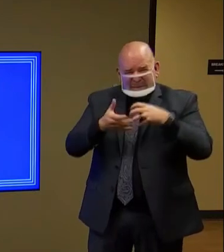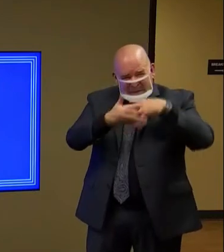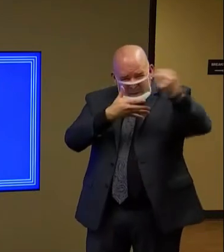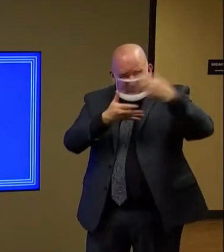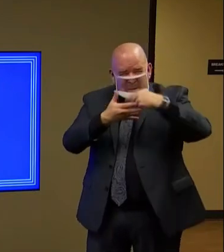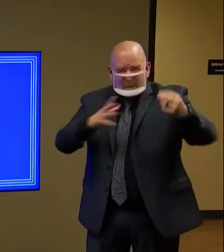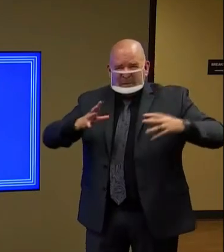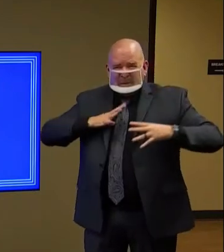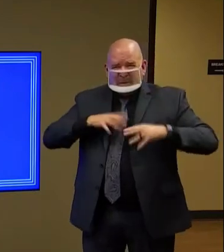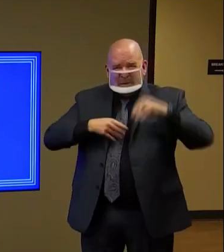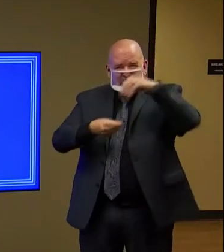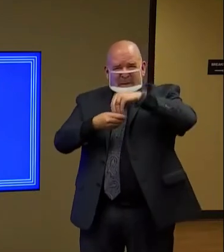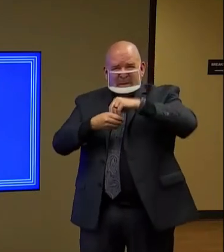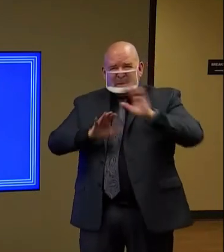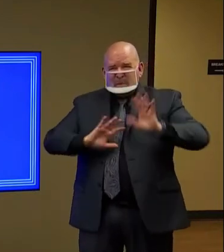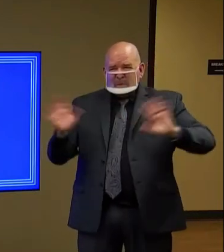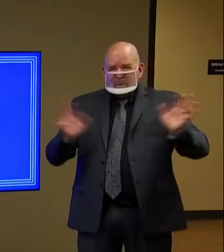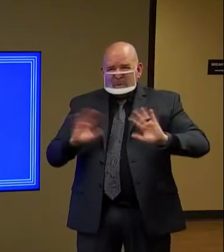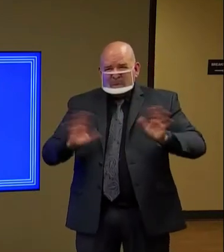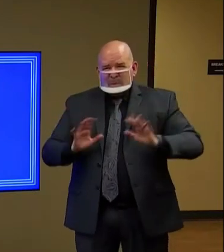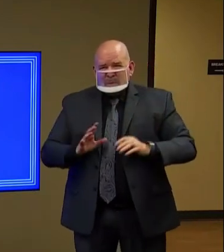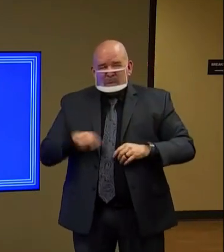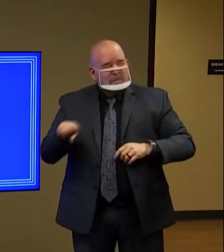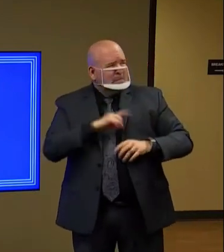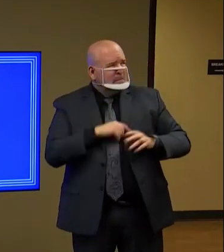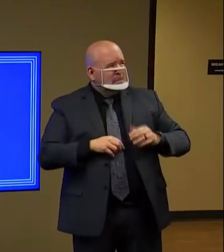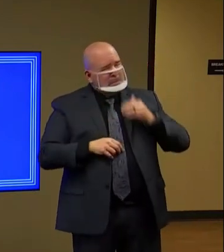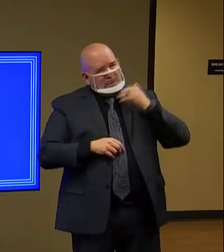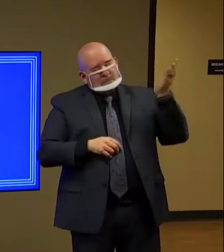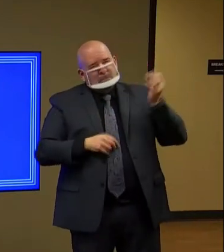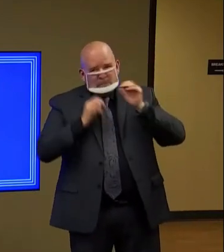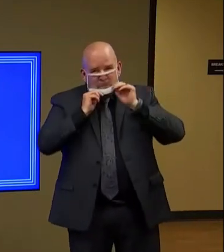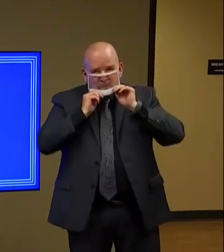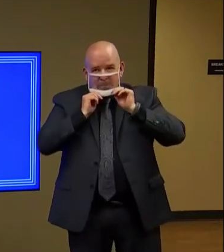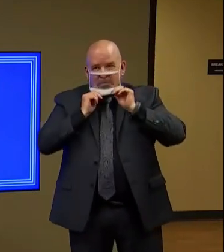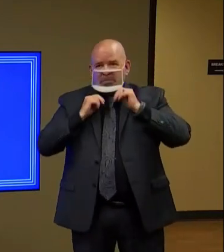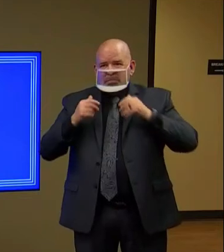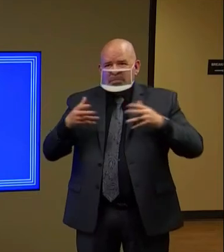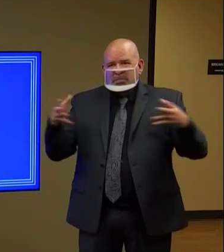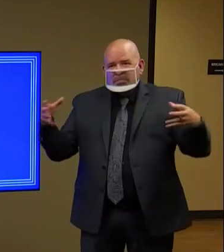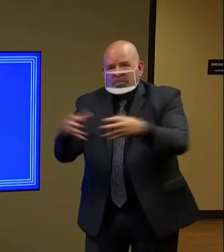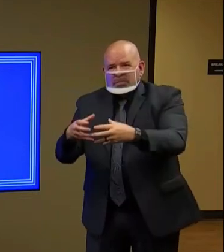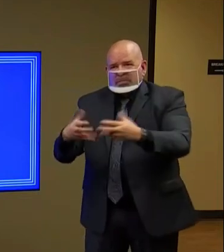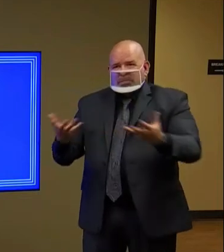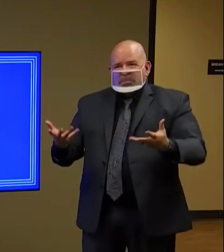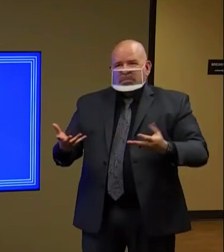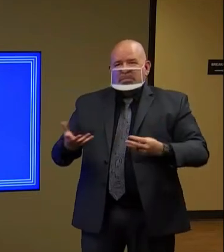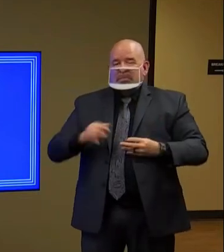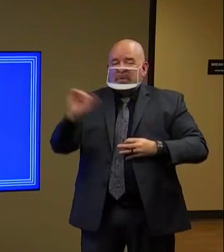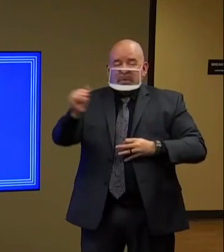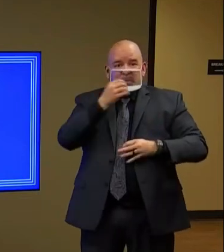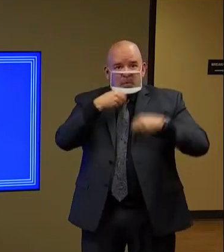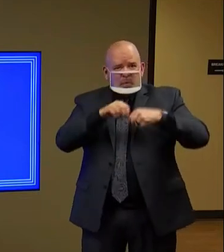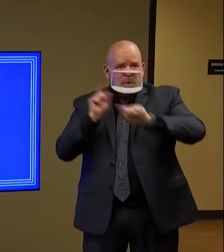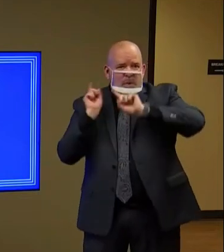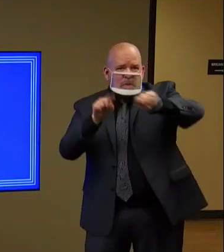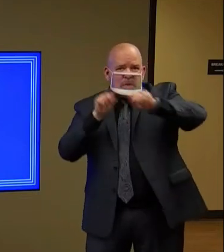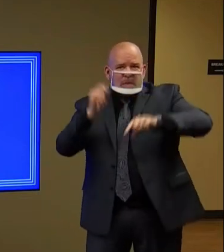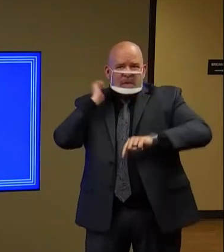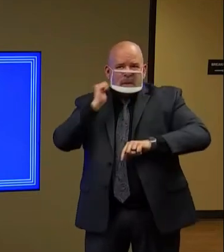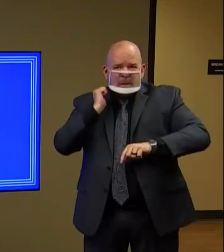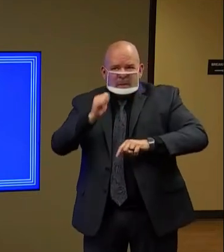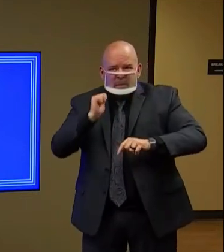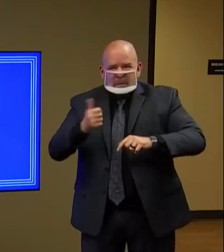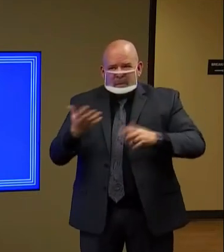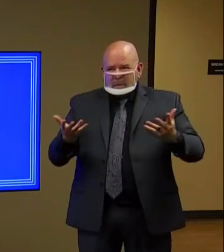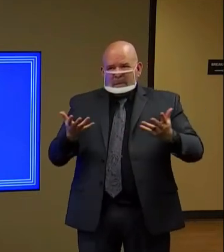go, we talked about the people that go to the grocery store, if they'll pick it up curbside, that'll help. I'm sorry, I'm gonna go back to the hospital bed, Judge.